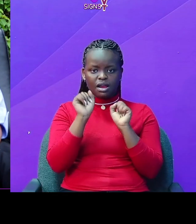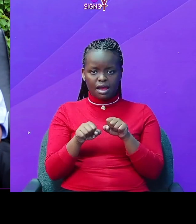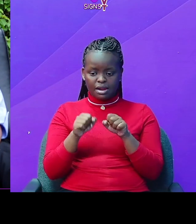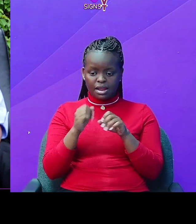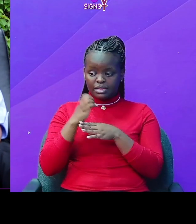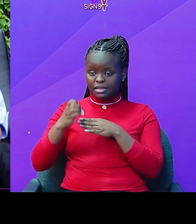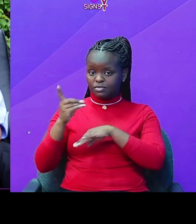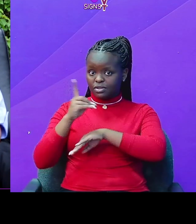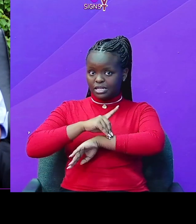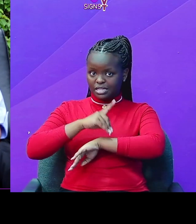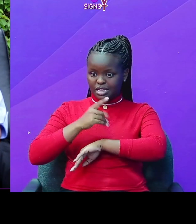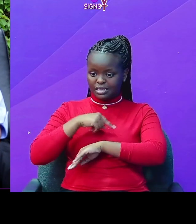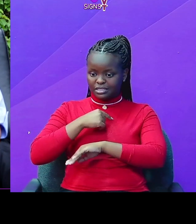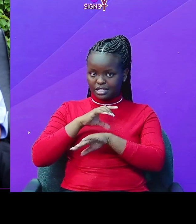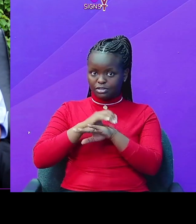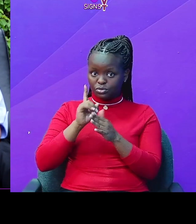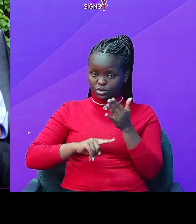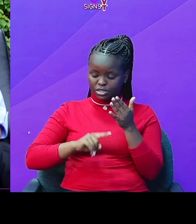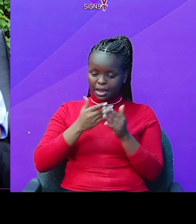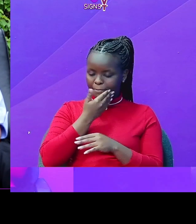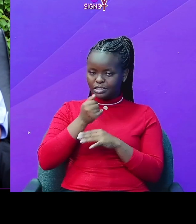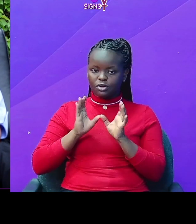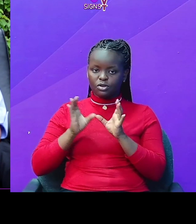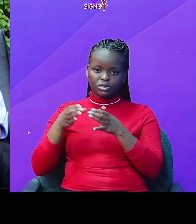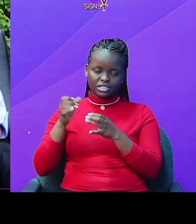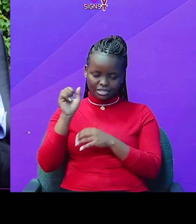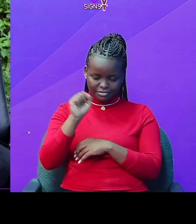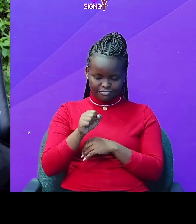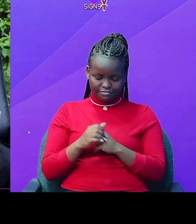of the day we find a better community. Yeah.